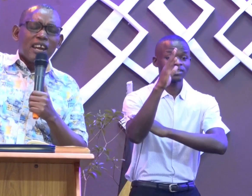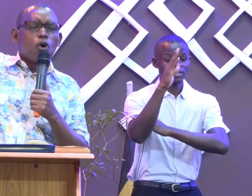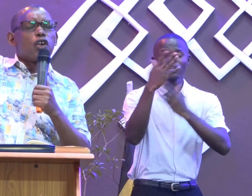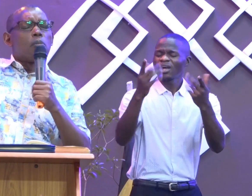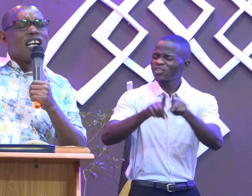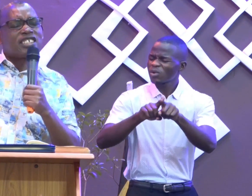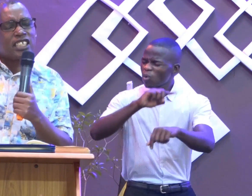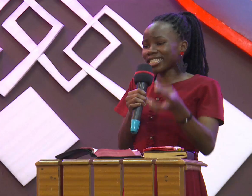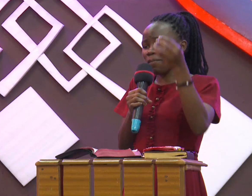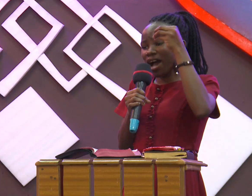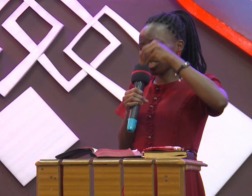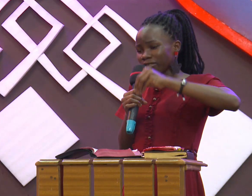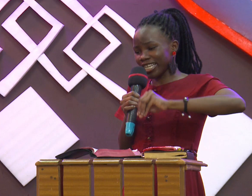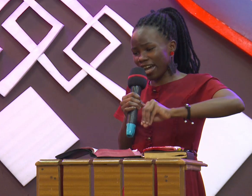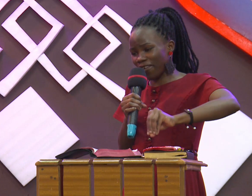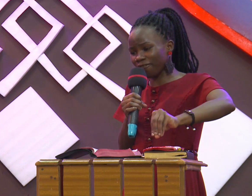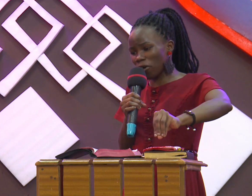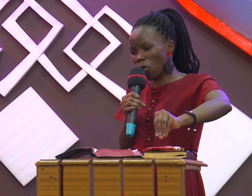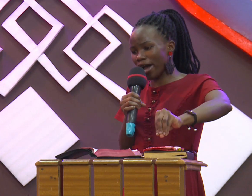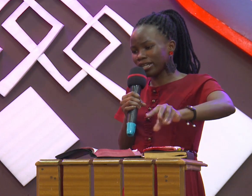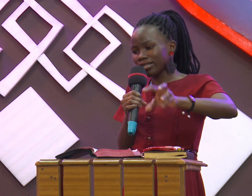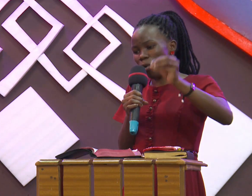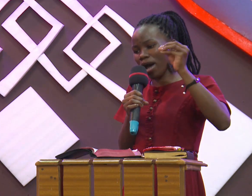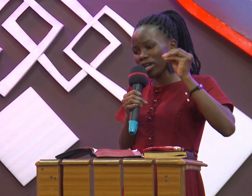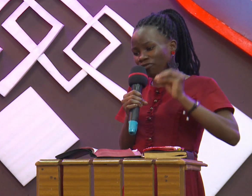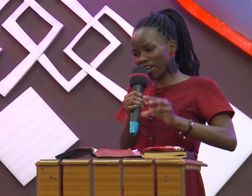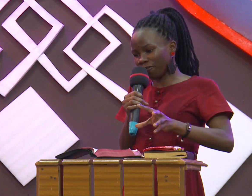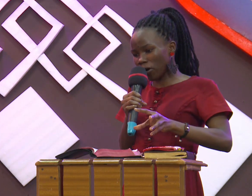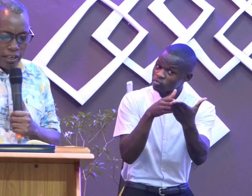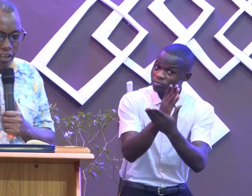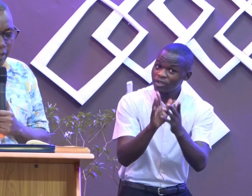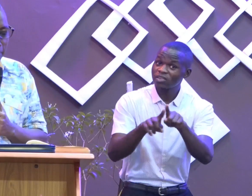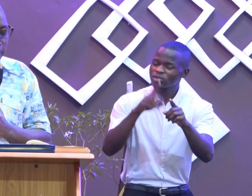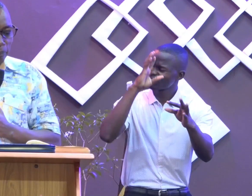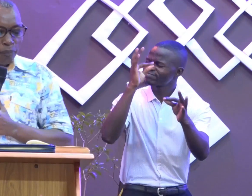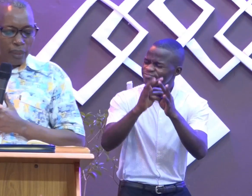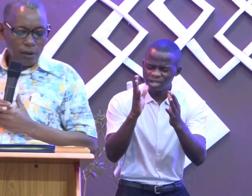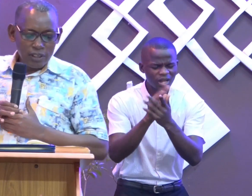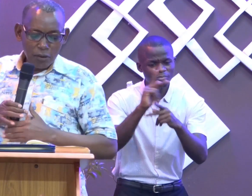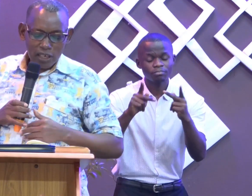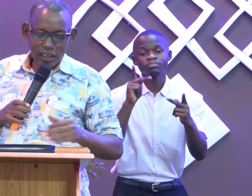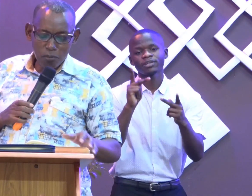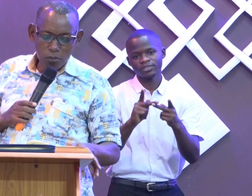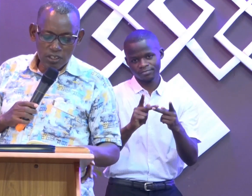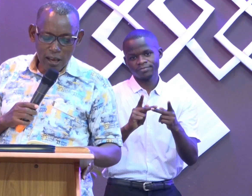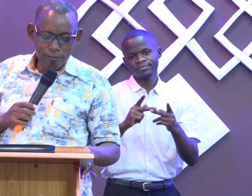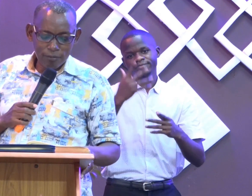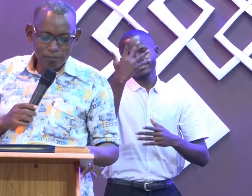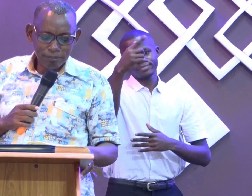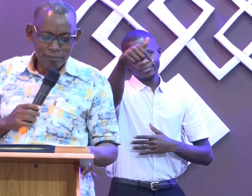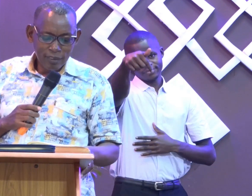us give ourselves in the faithful one. The one who is faithful and is perfect.